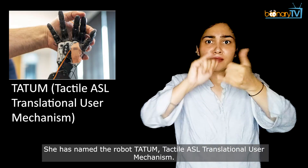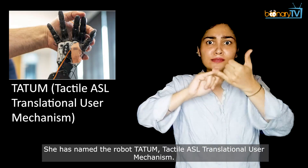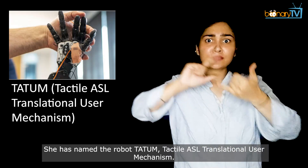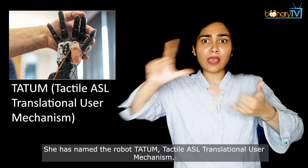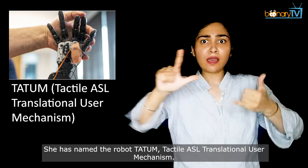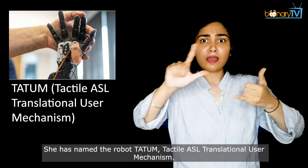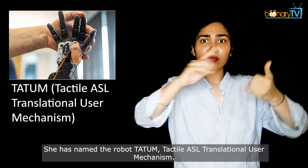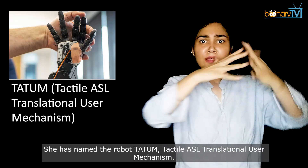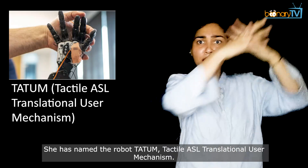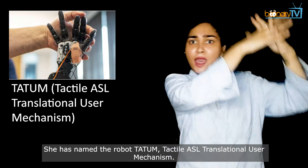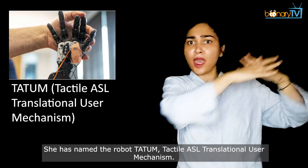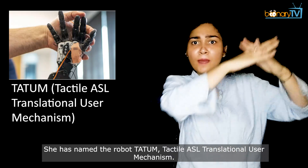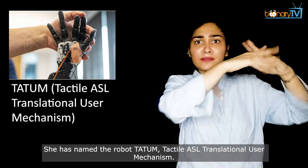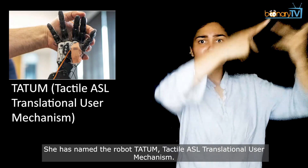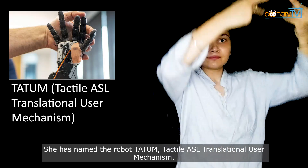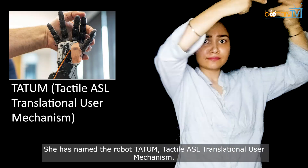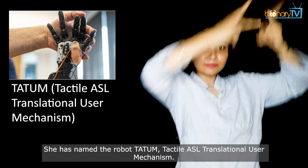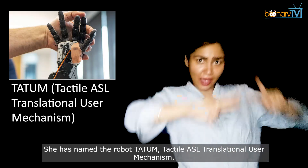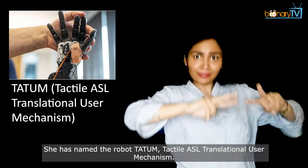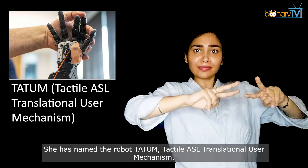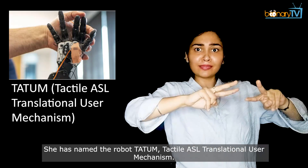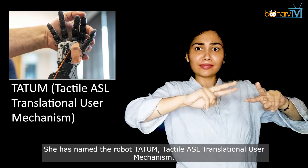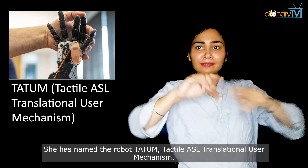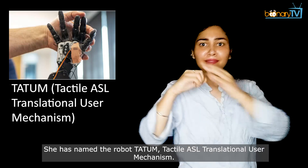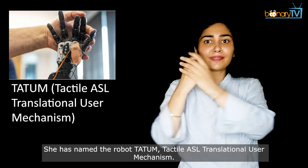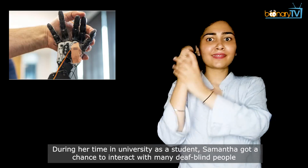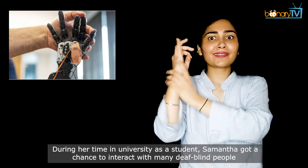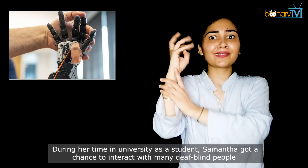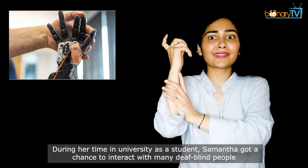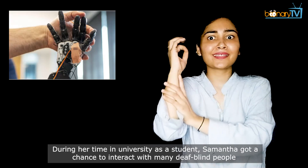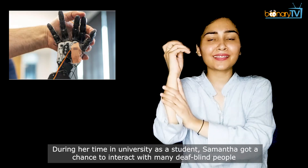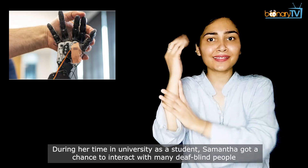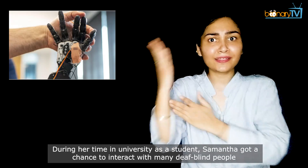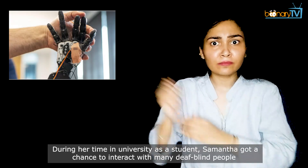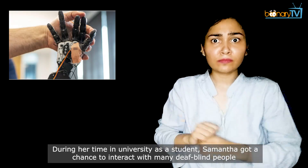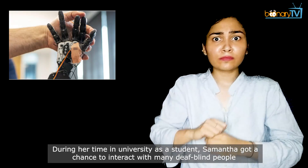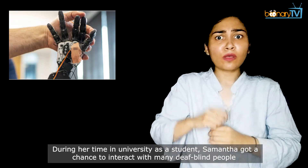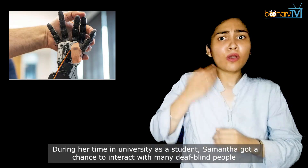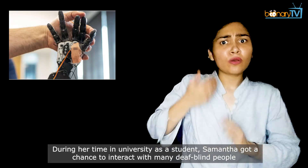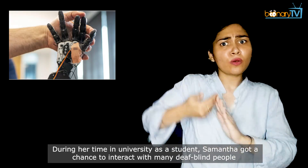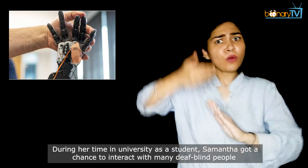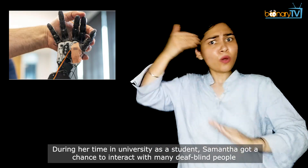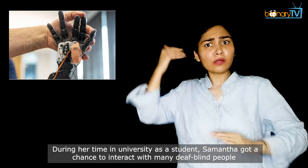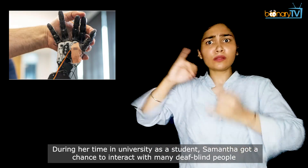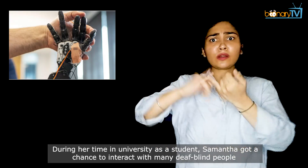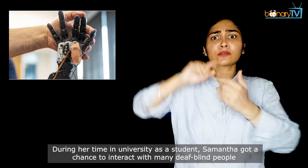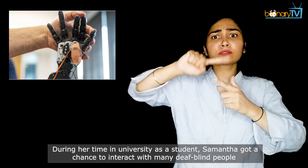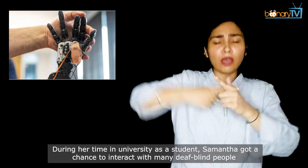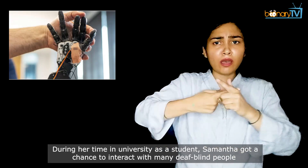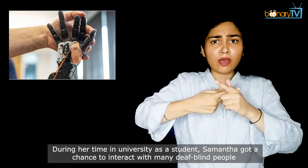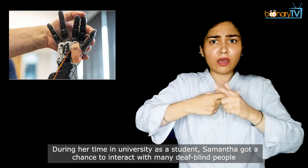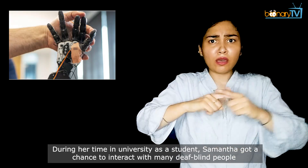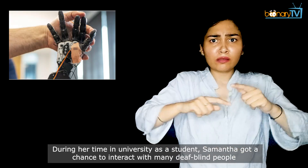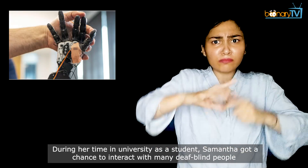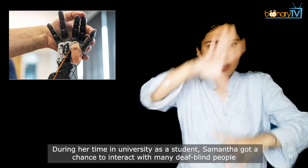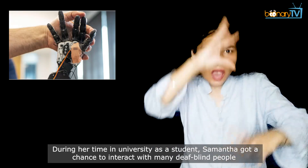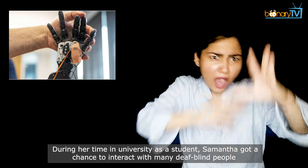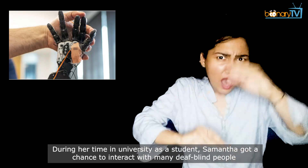translational user mechanism. During her time in university as a student, Samantha